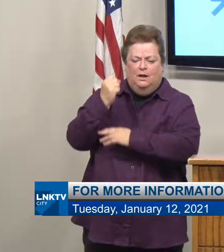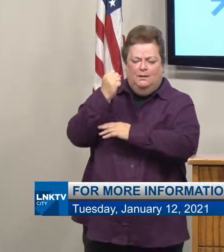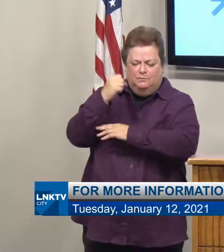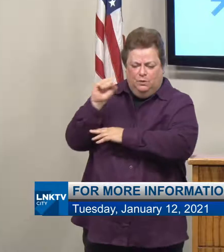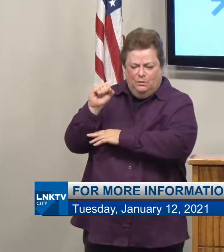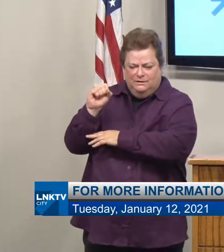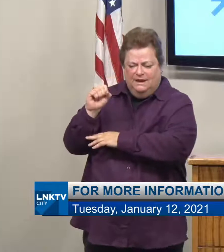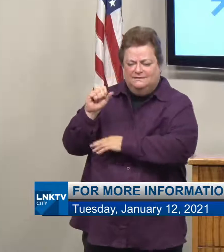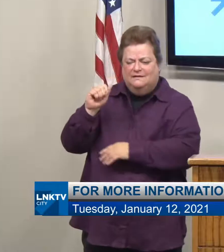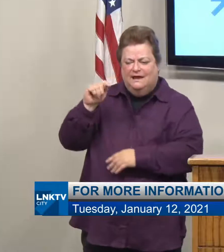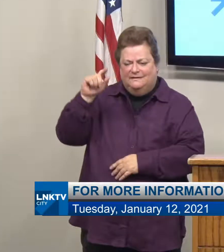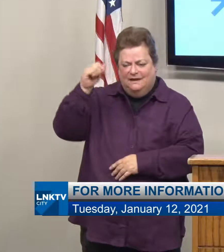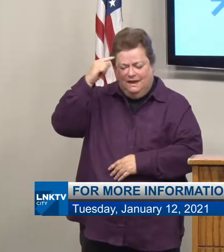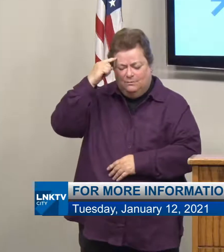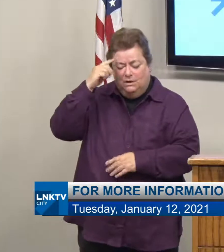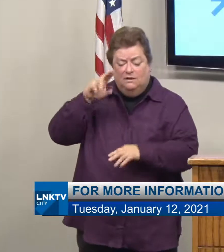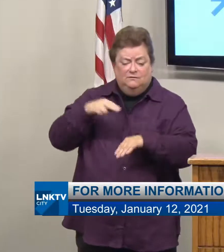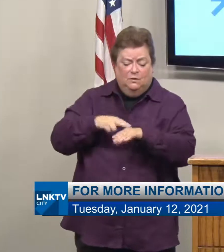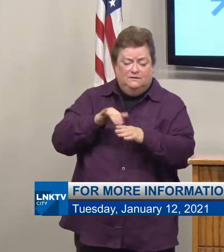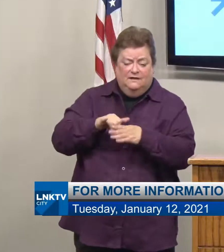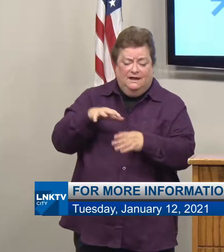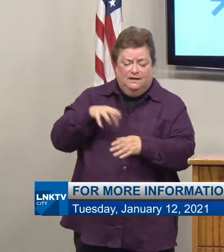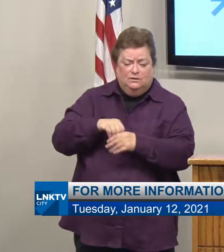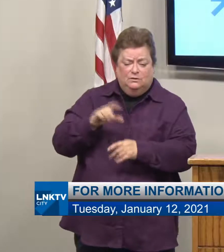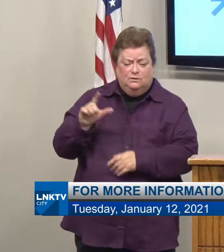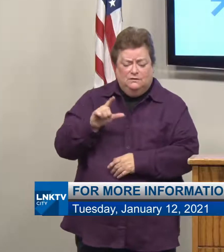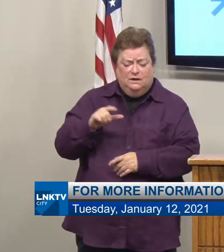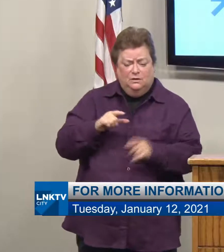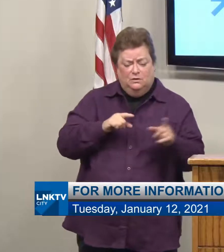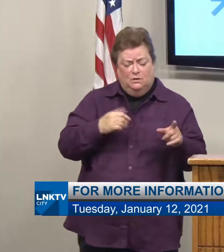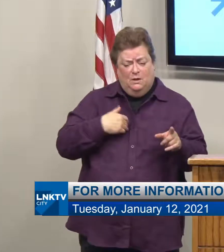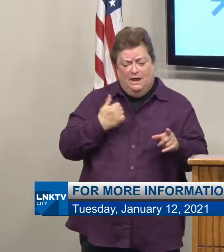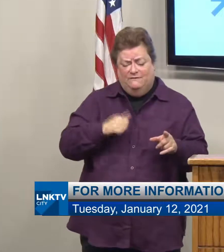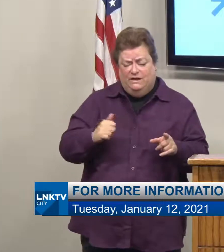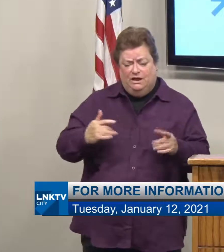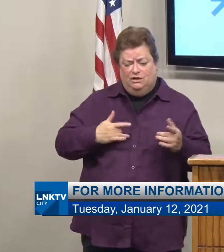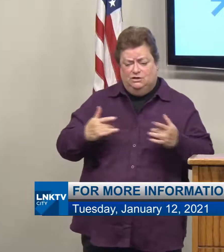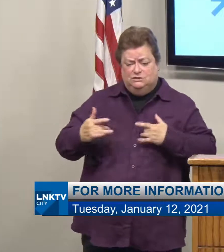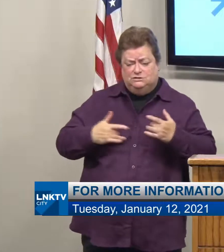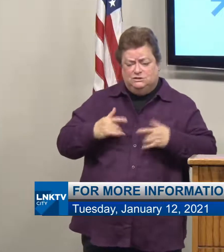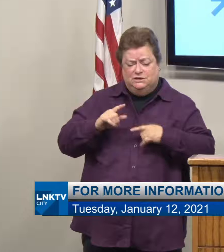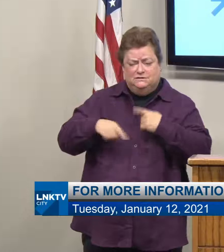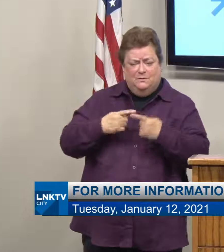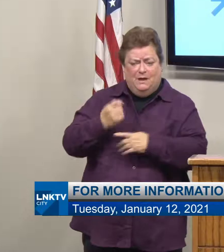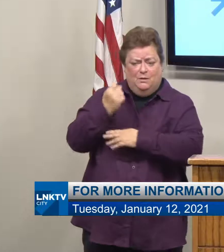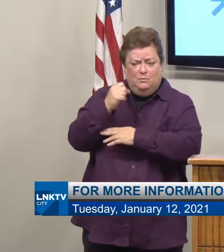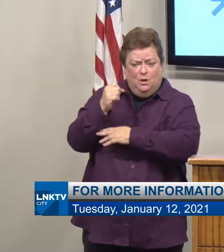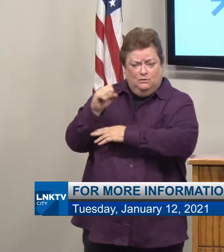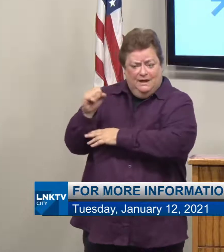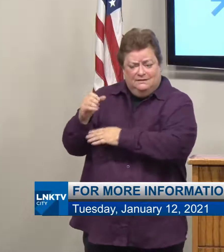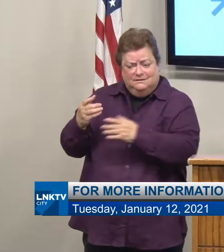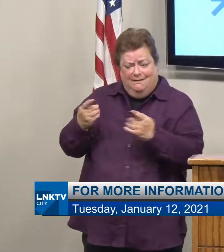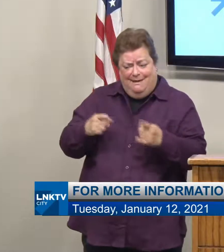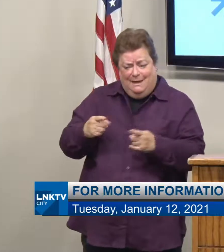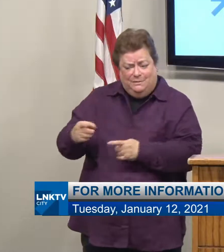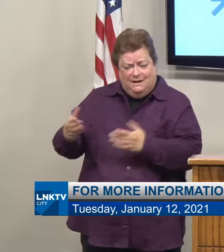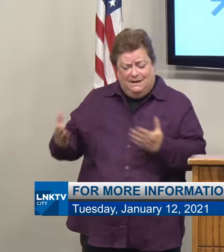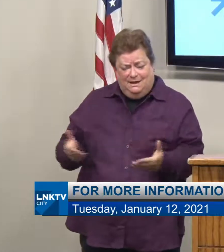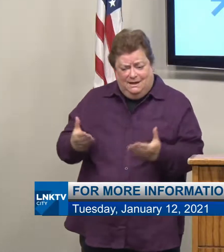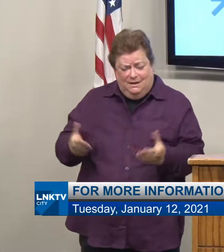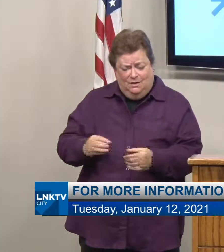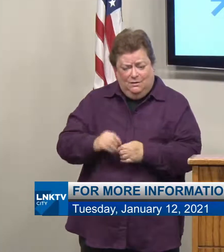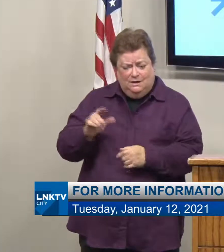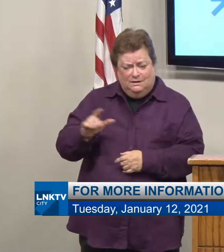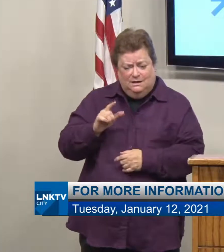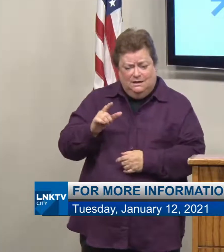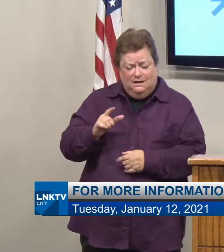days. Of course, that includes Lincoln. Do you have any concerns about protests here, and what assurances can you give